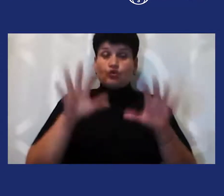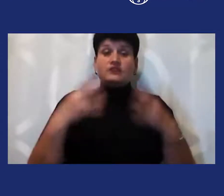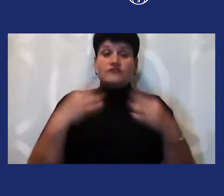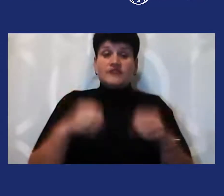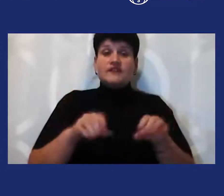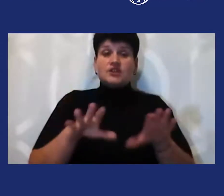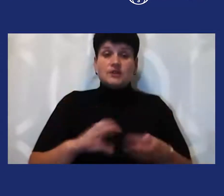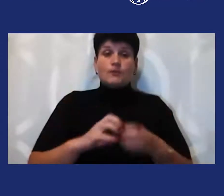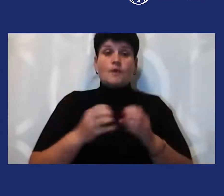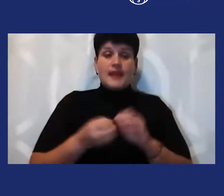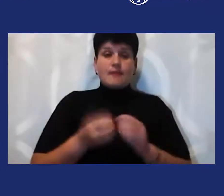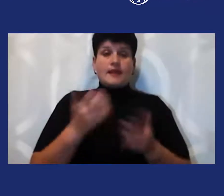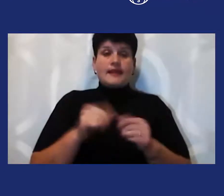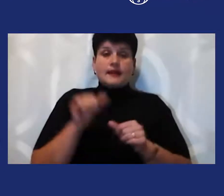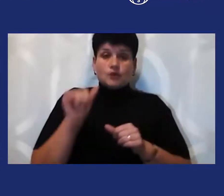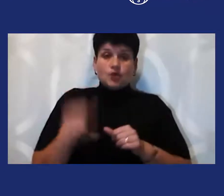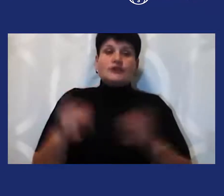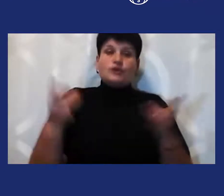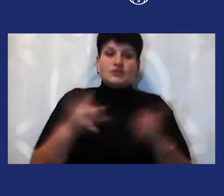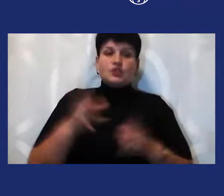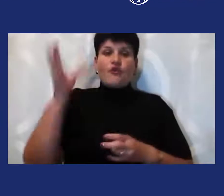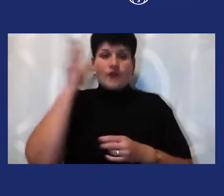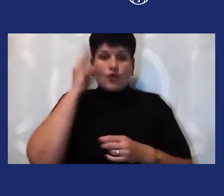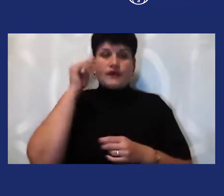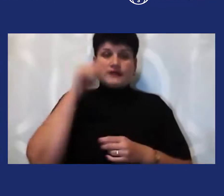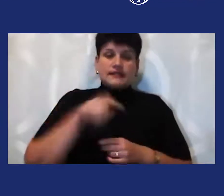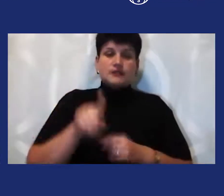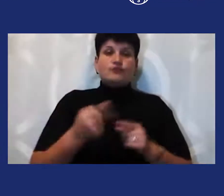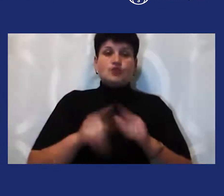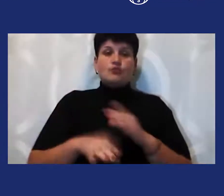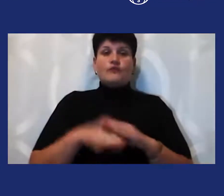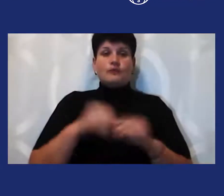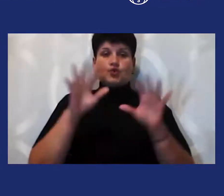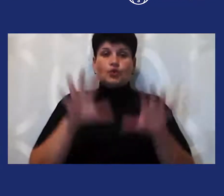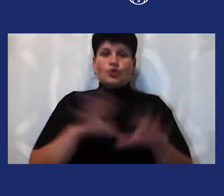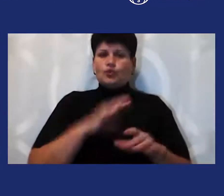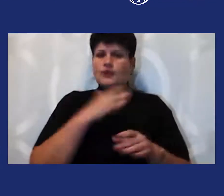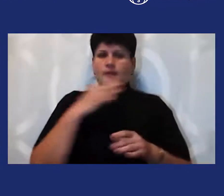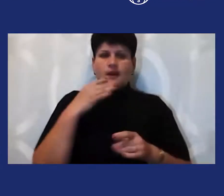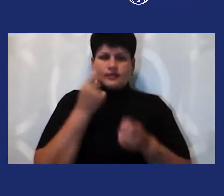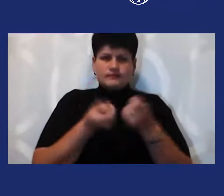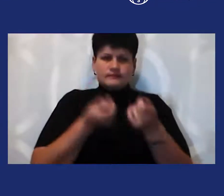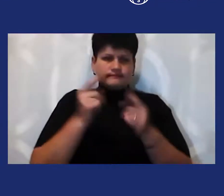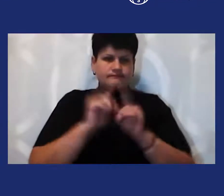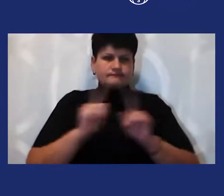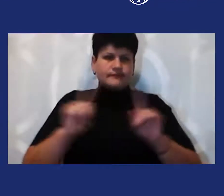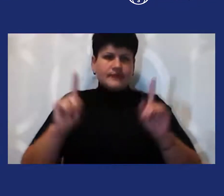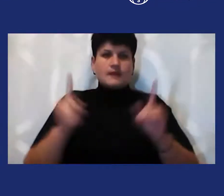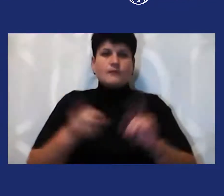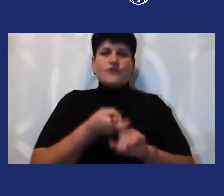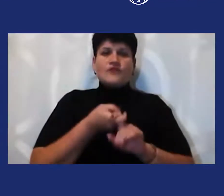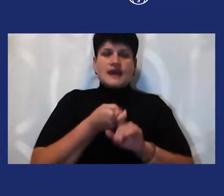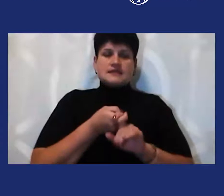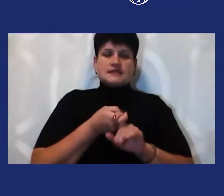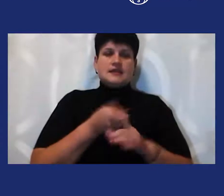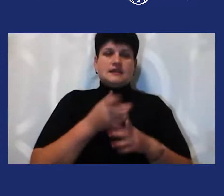I hope possibly the amendments to the election code would solve that problem.